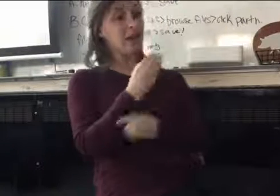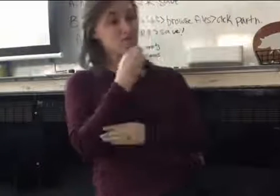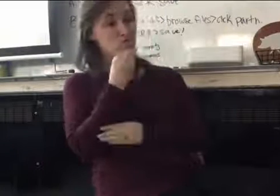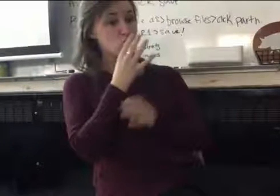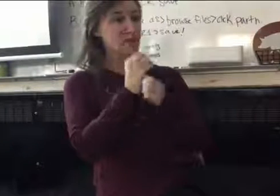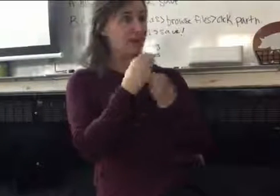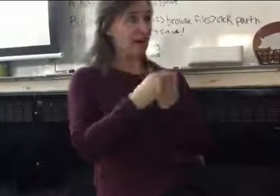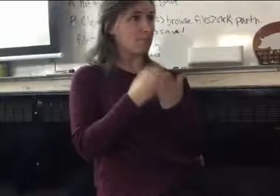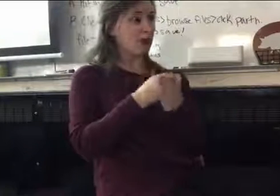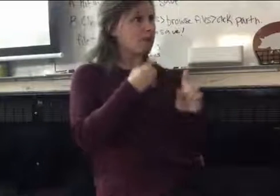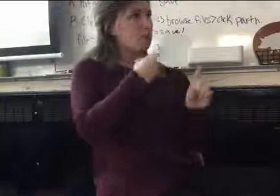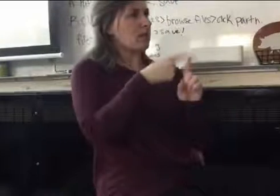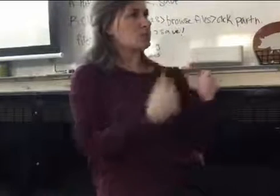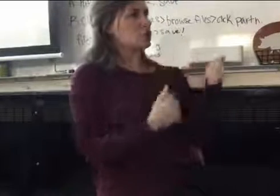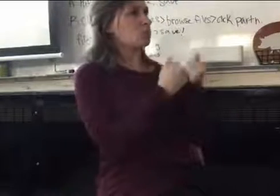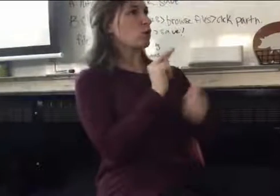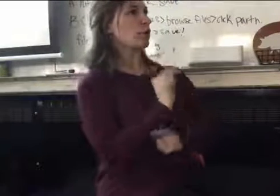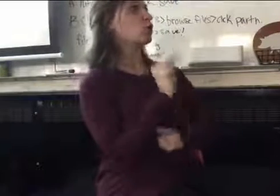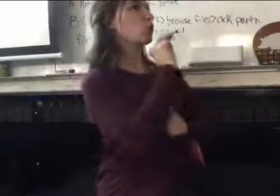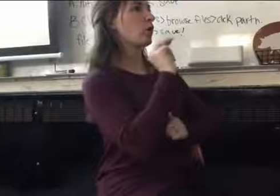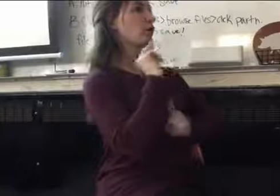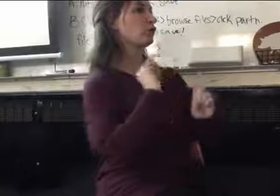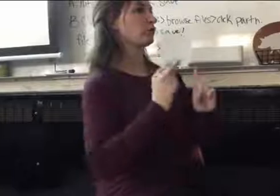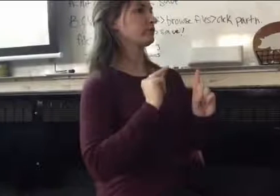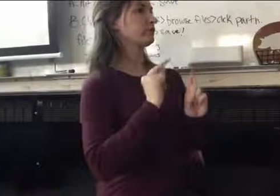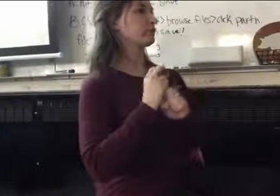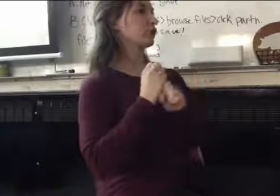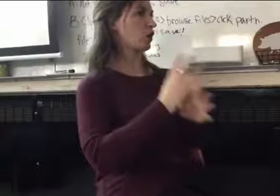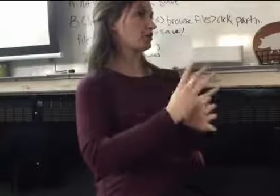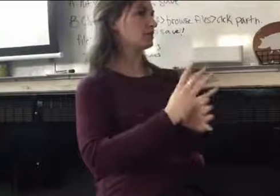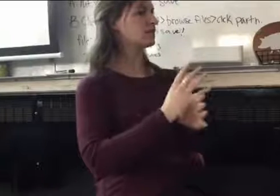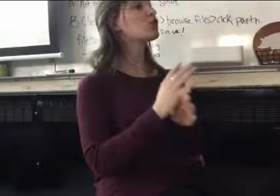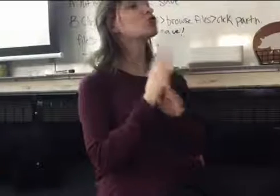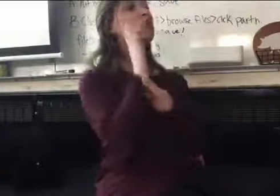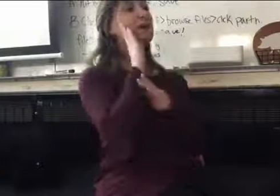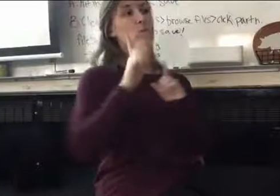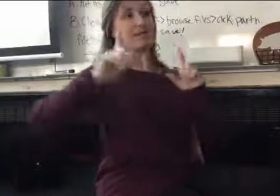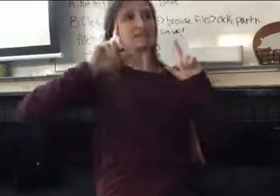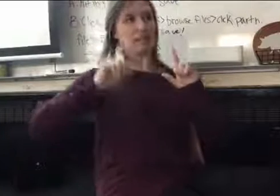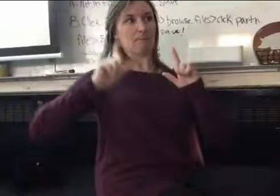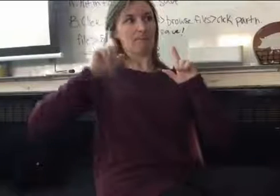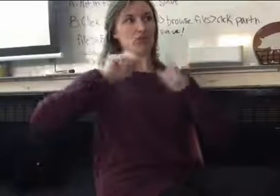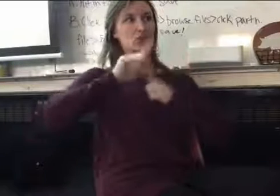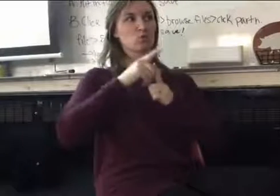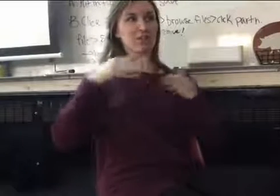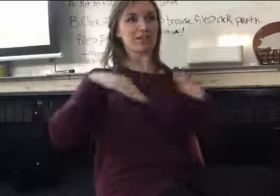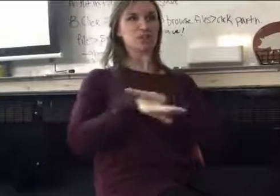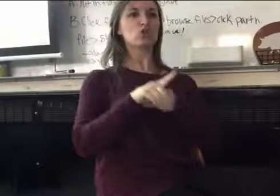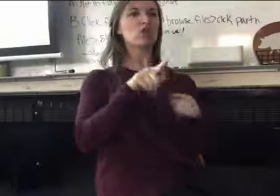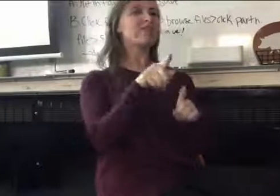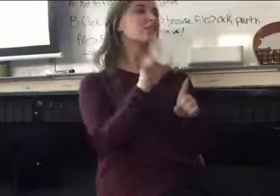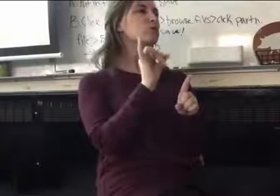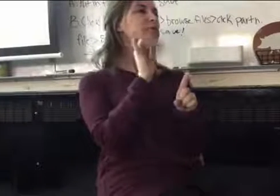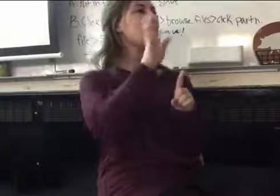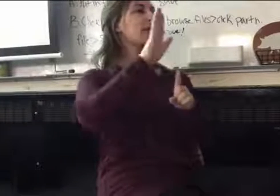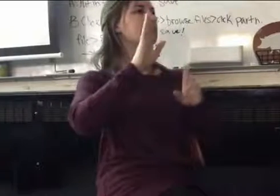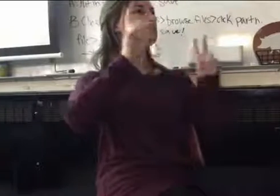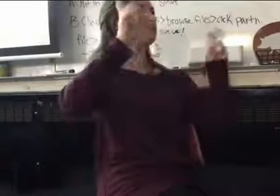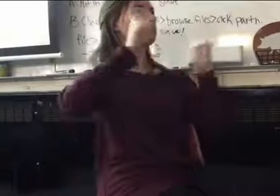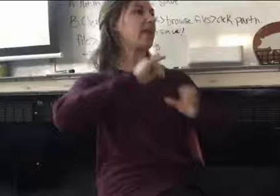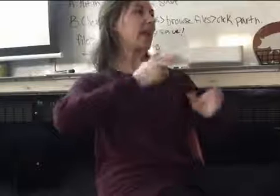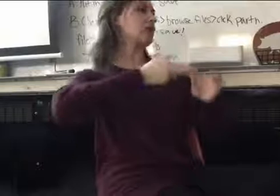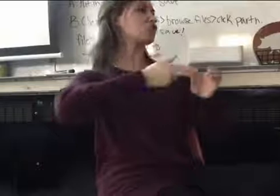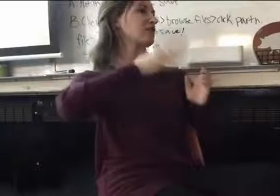cause. When they did this, they would take pictures of them as they entered. So this is like his entrance picture into the Union